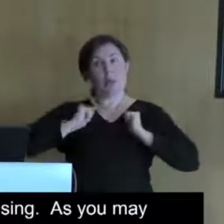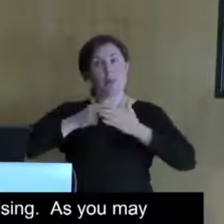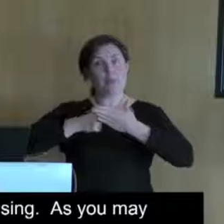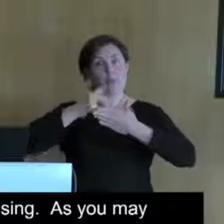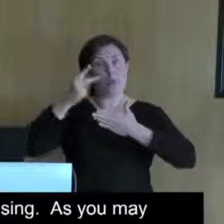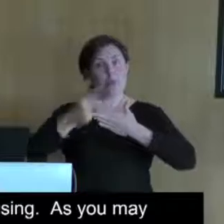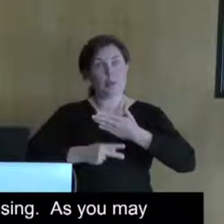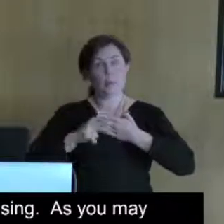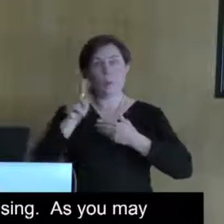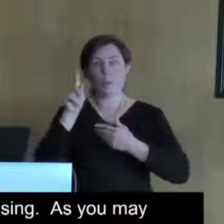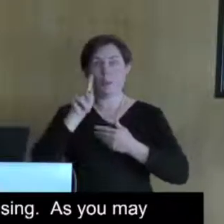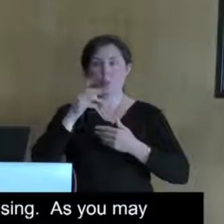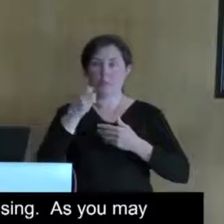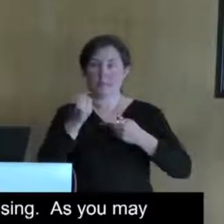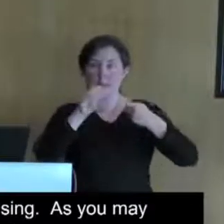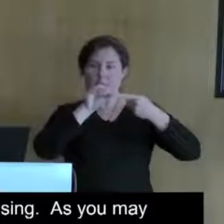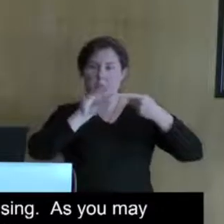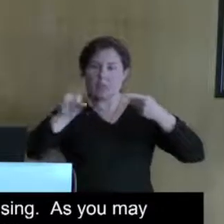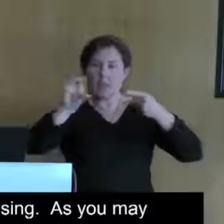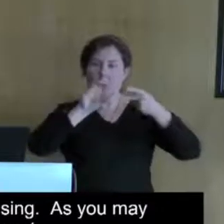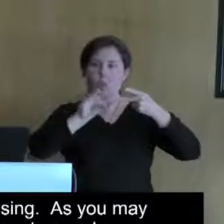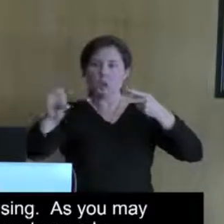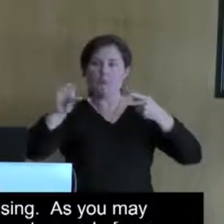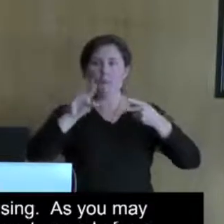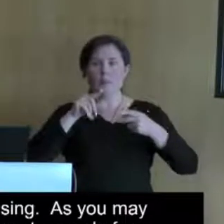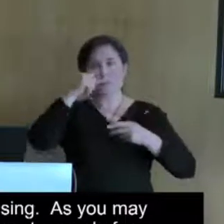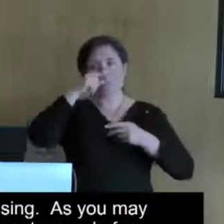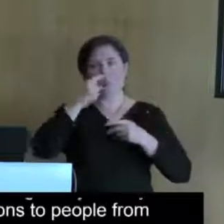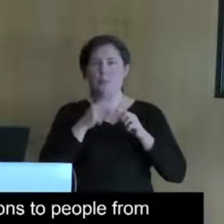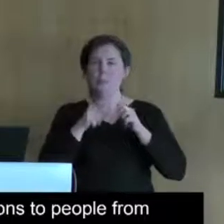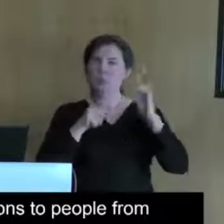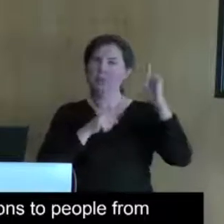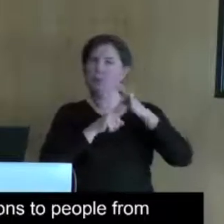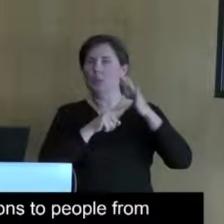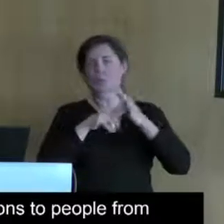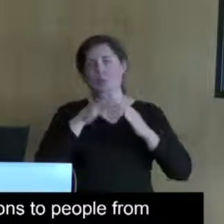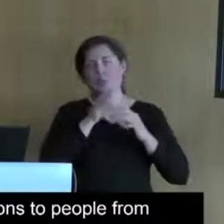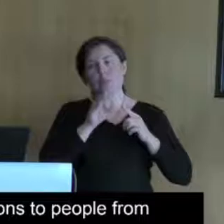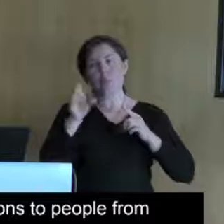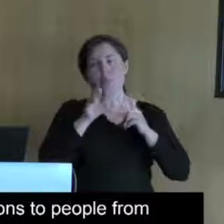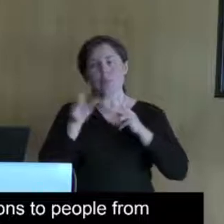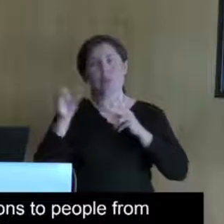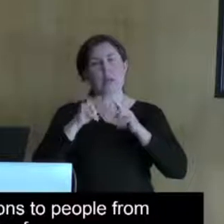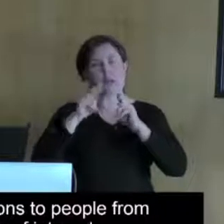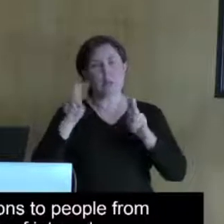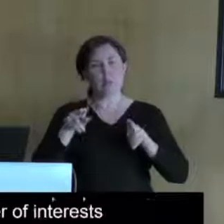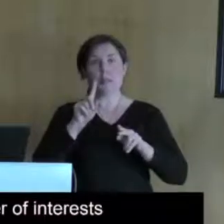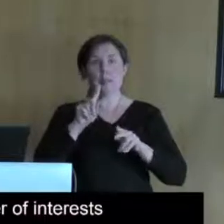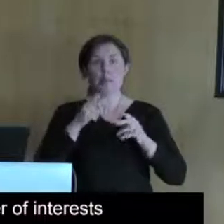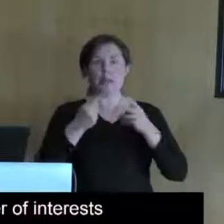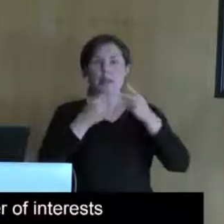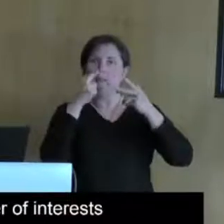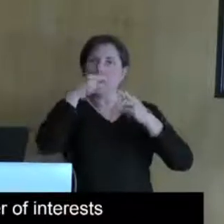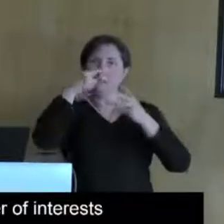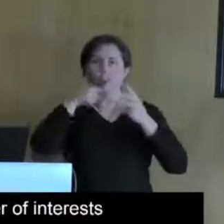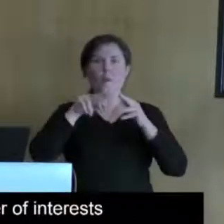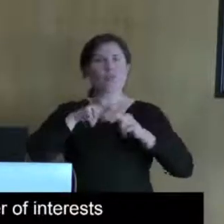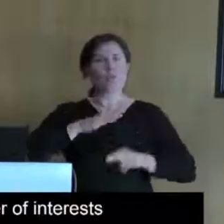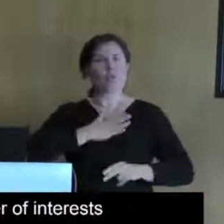transparency about who the community housing sector is housing. And as you know, as you may know, our